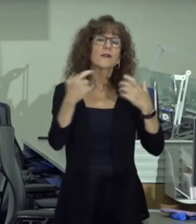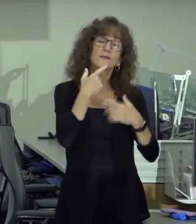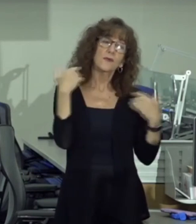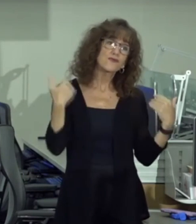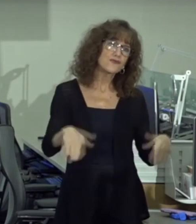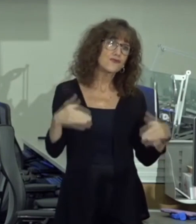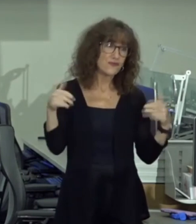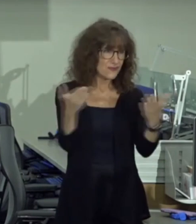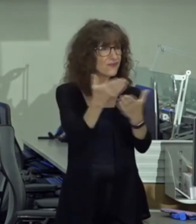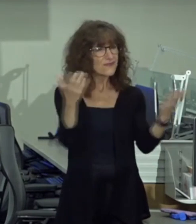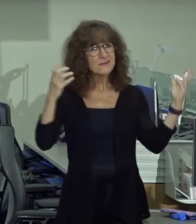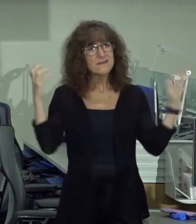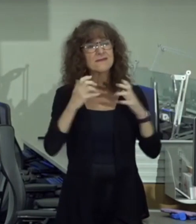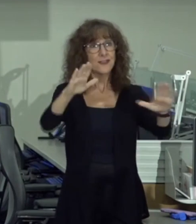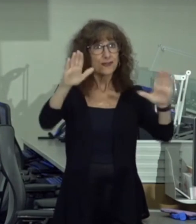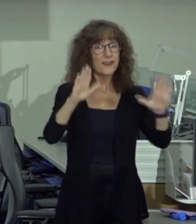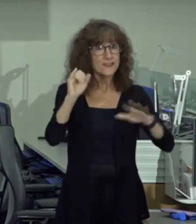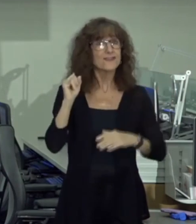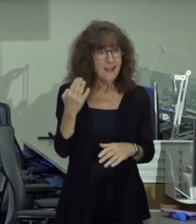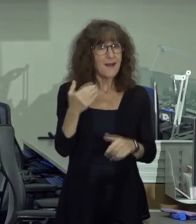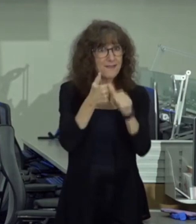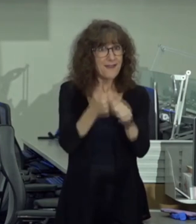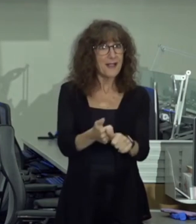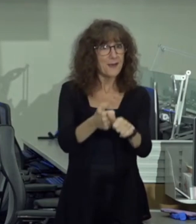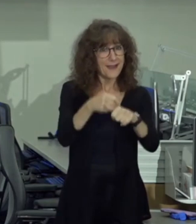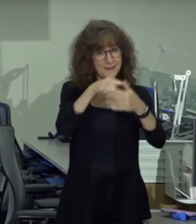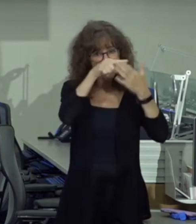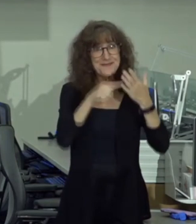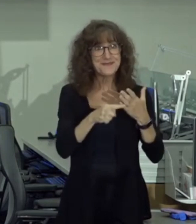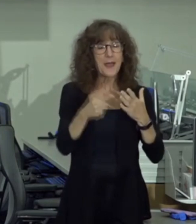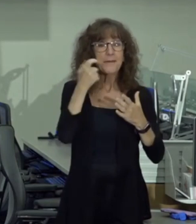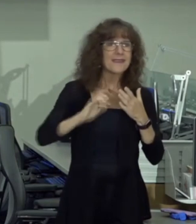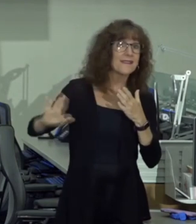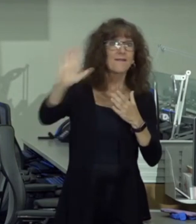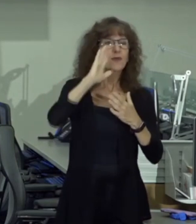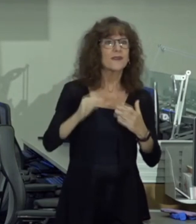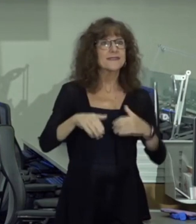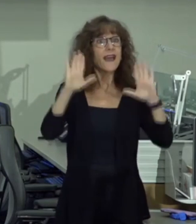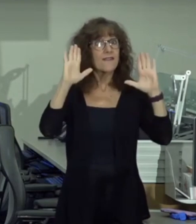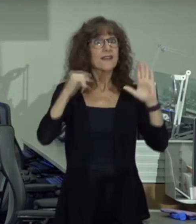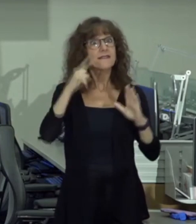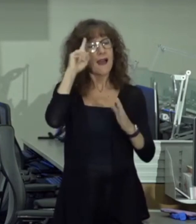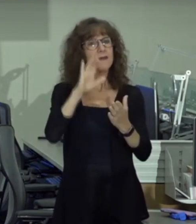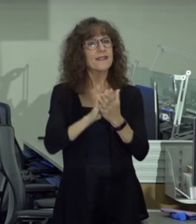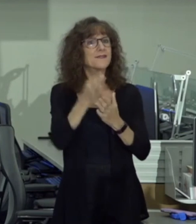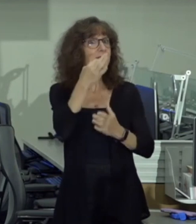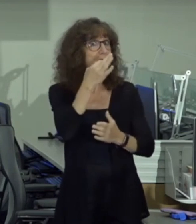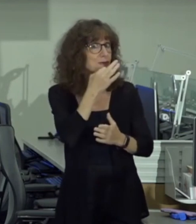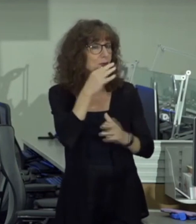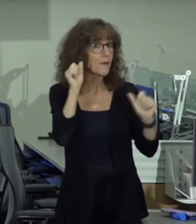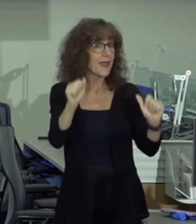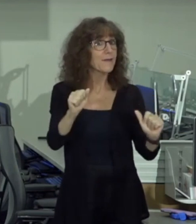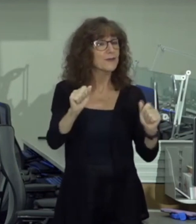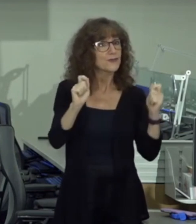Prince Georgians have done a great job of adhering to that advice. And because of their sacrifices, I believe that we will soon be able to